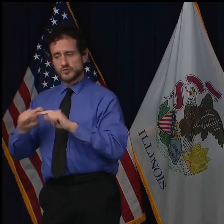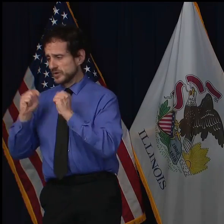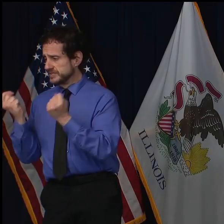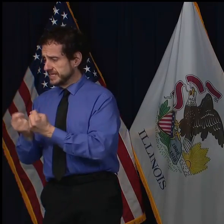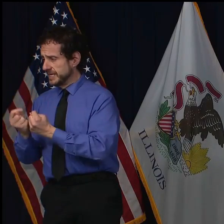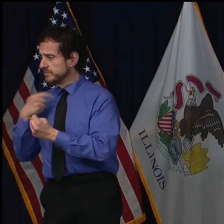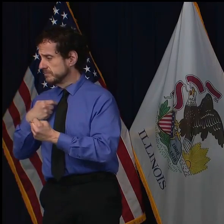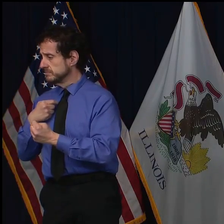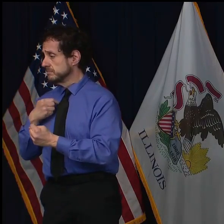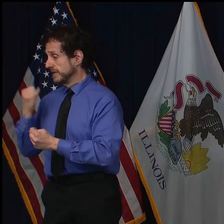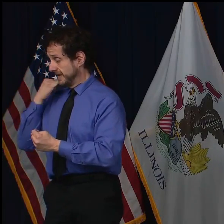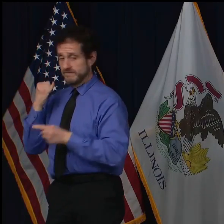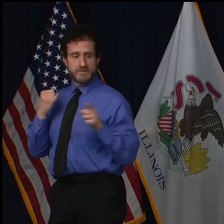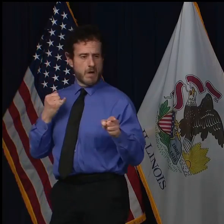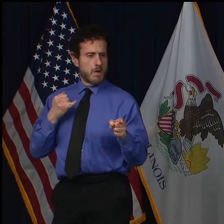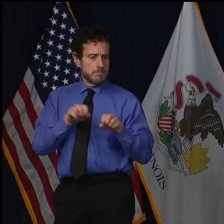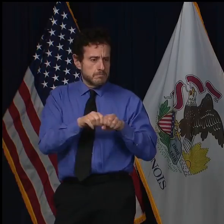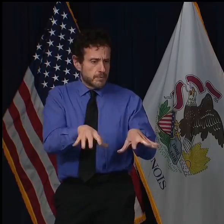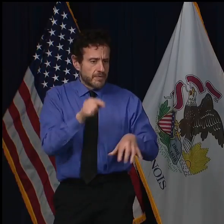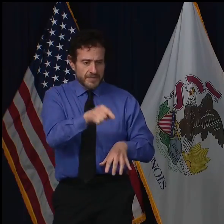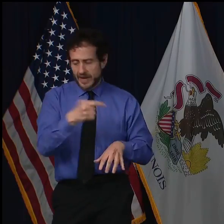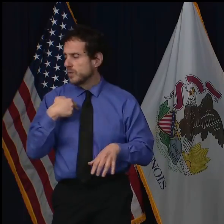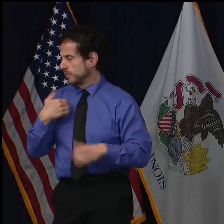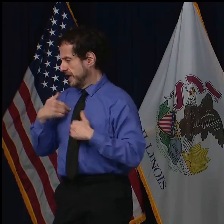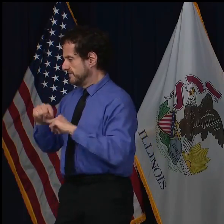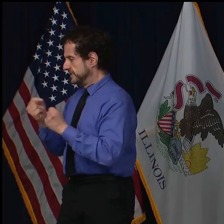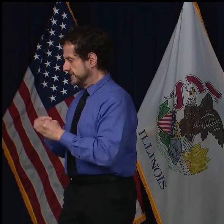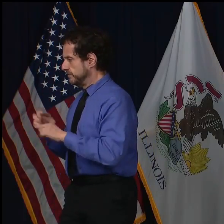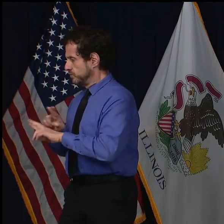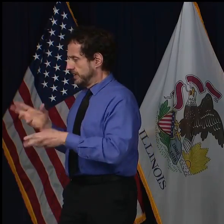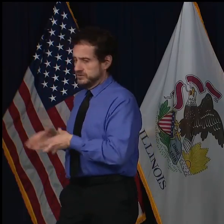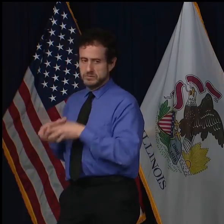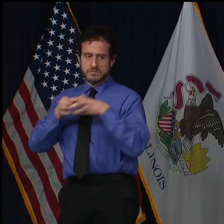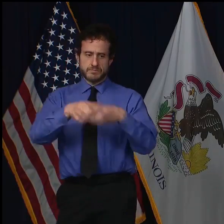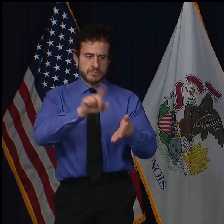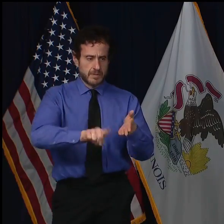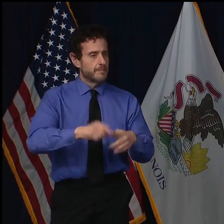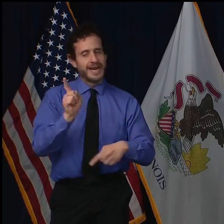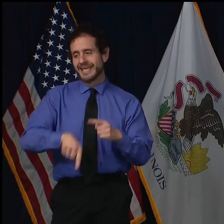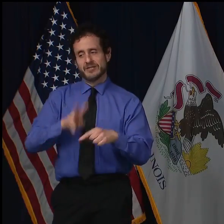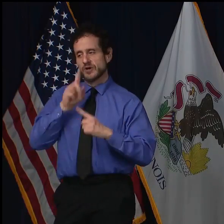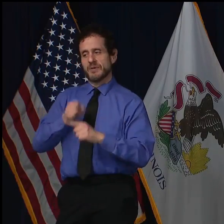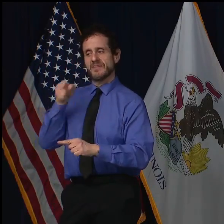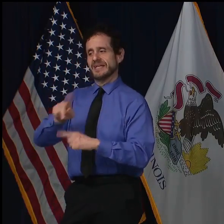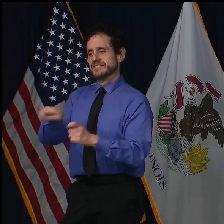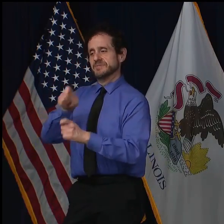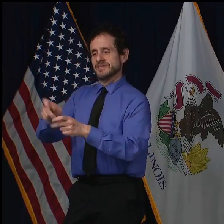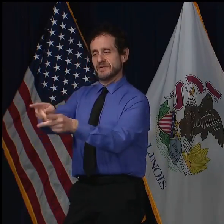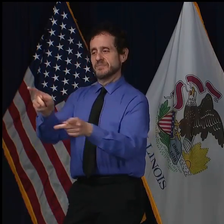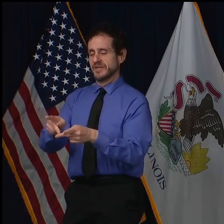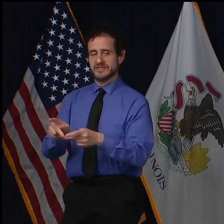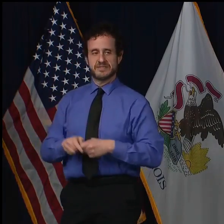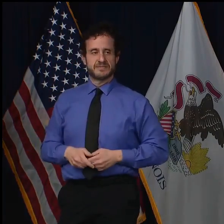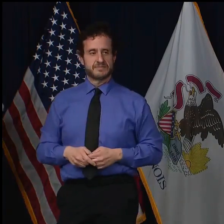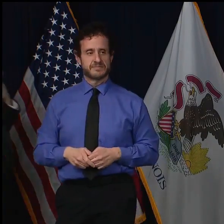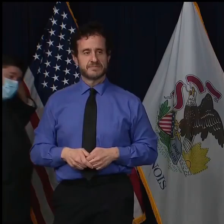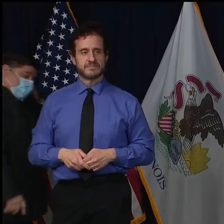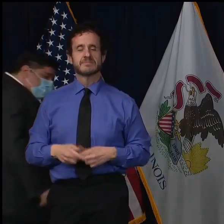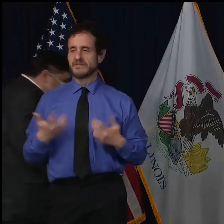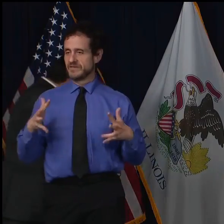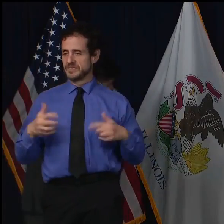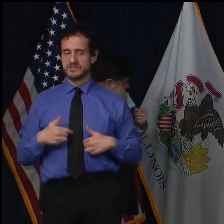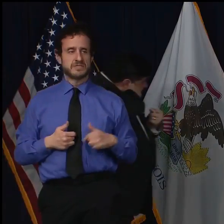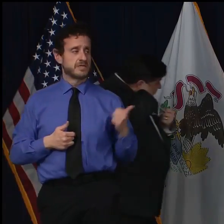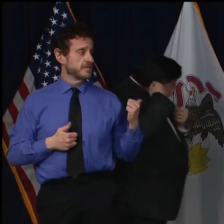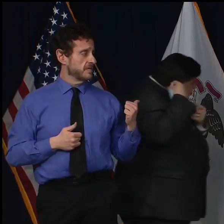making available for people needing additional assistance, but I can't speak specifically to that outbreak. Thank you, Doctor. 3 more questions, Governor. Great. I